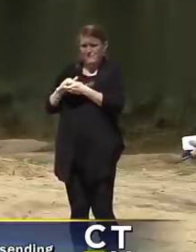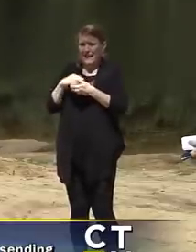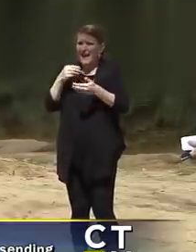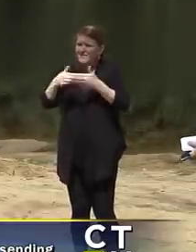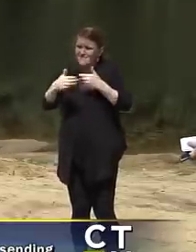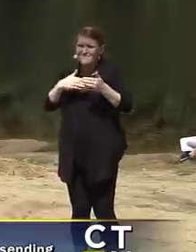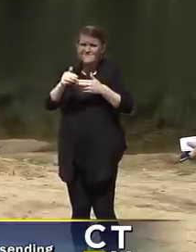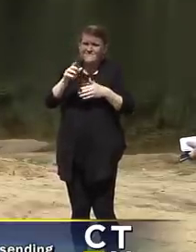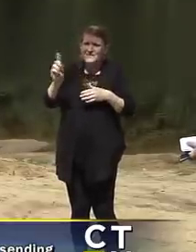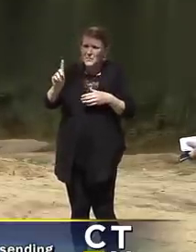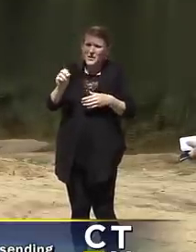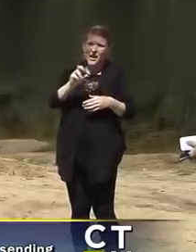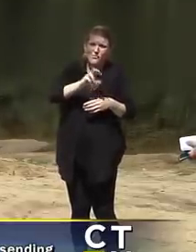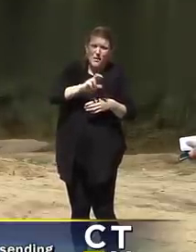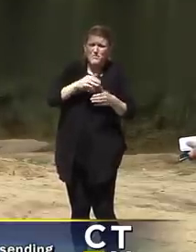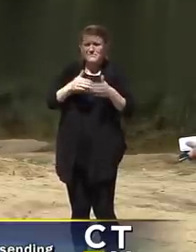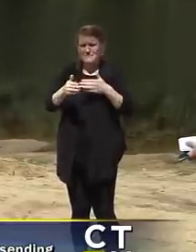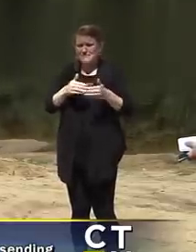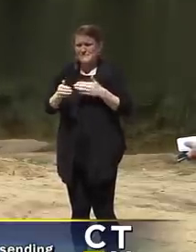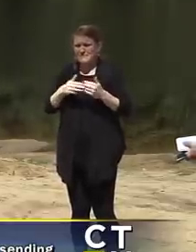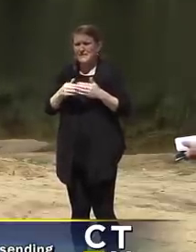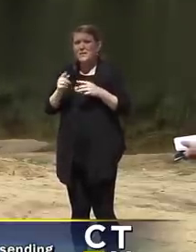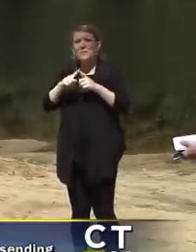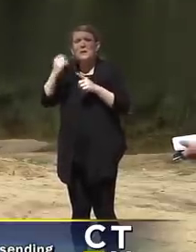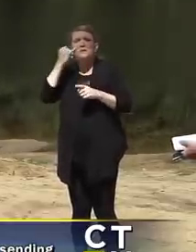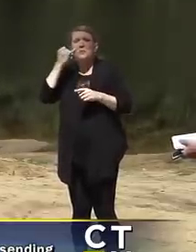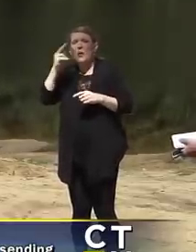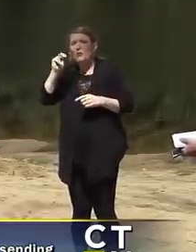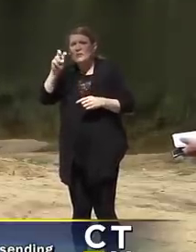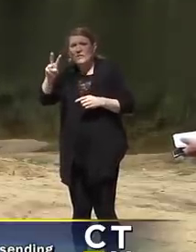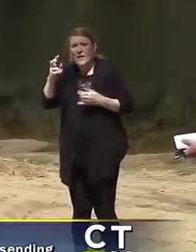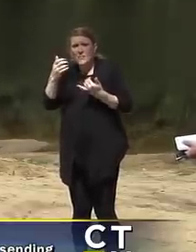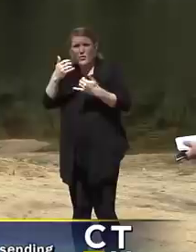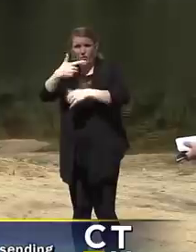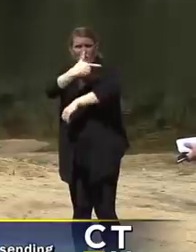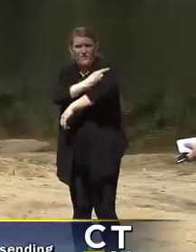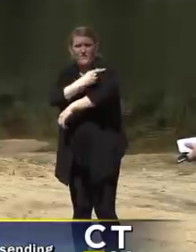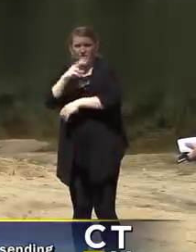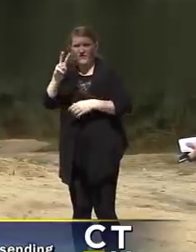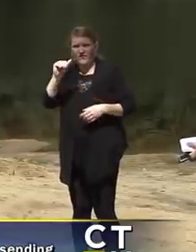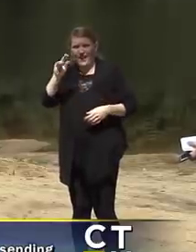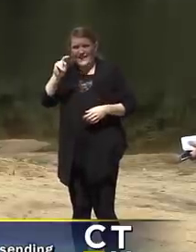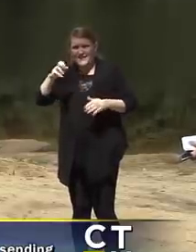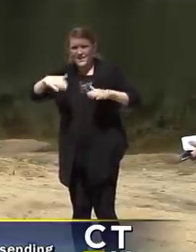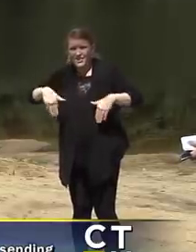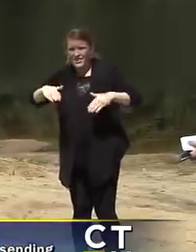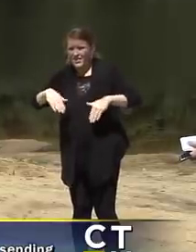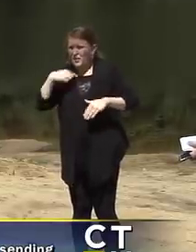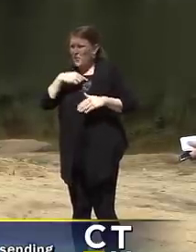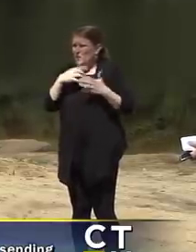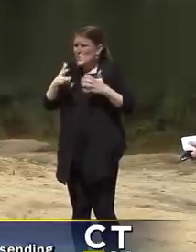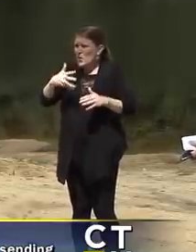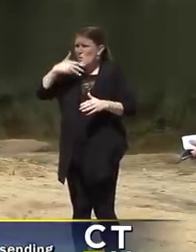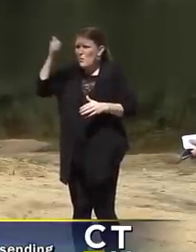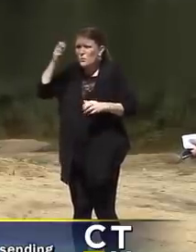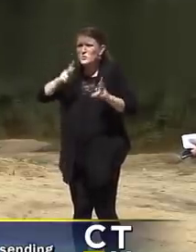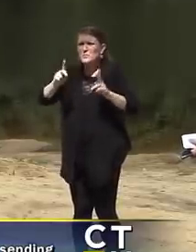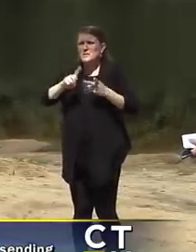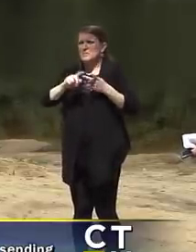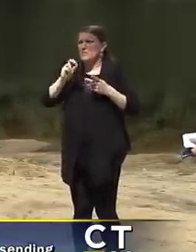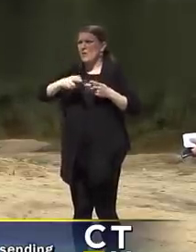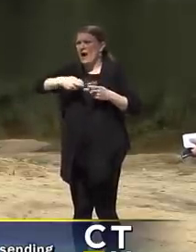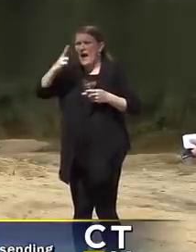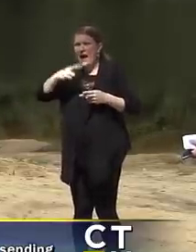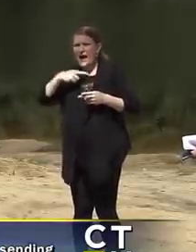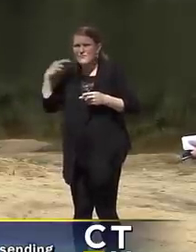still don't want 65-year-olds going out and having to vote. You still don't want people with pre-existing conditions to vote. I think it's very